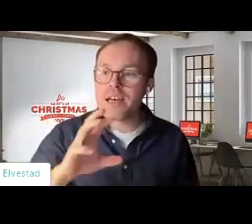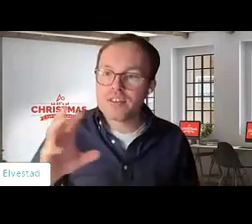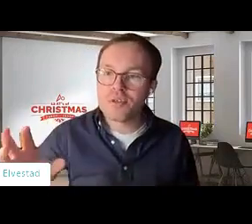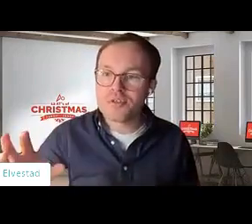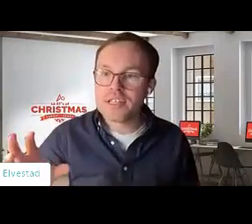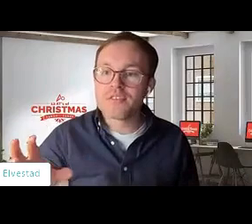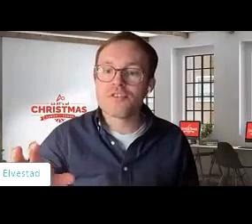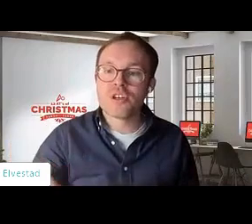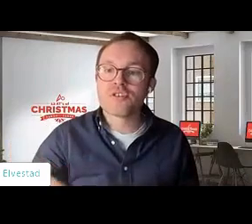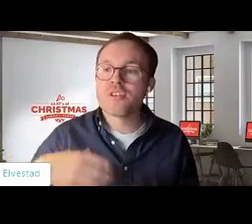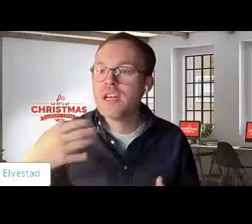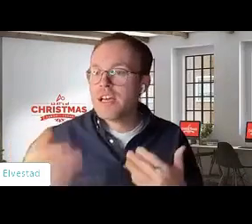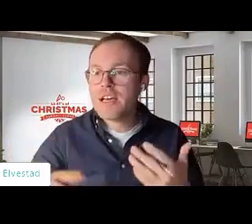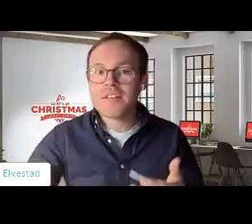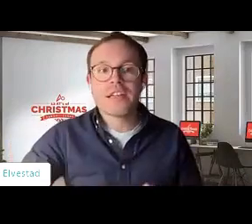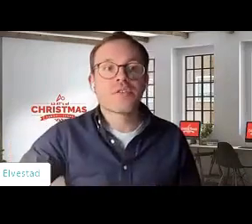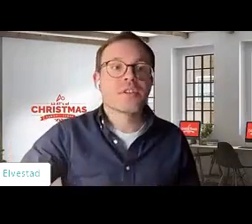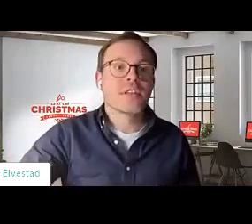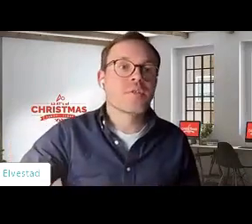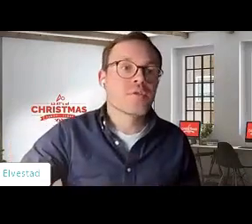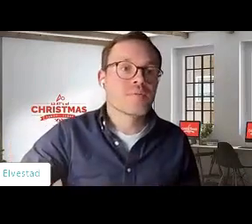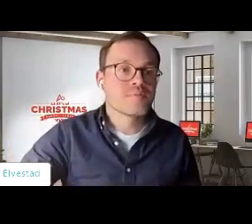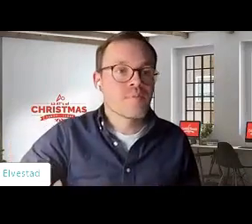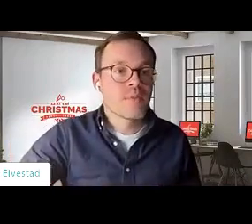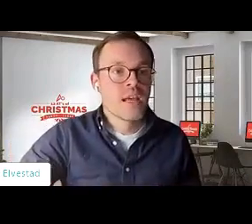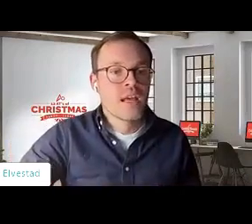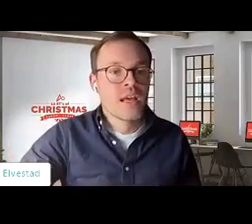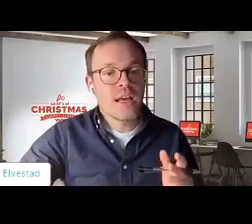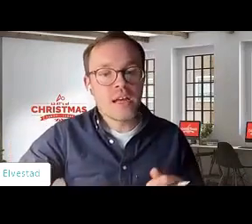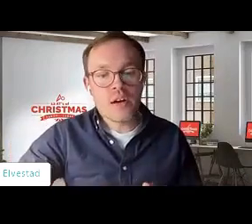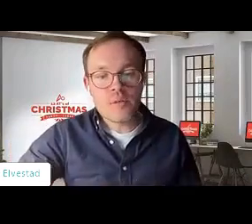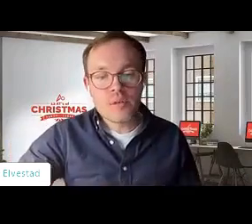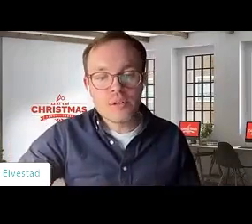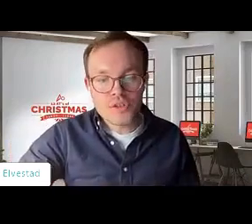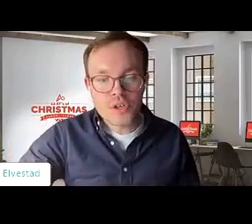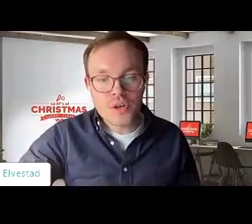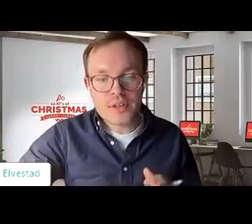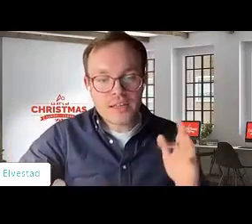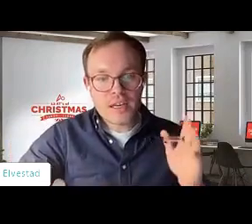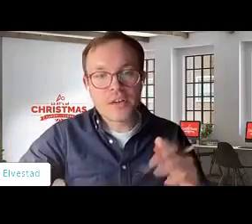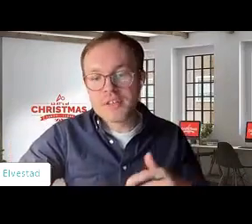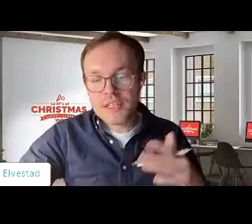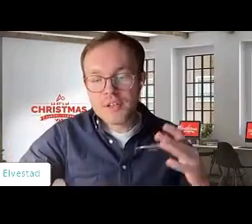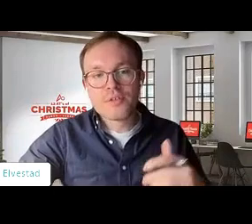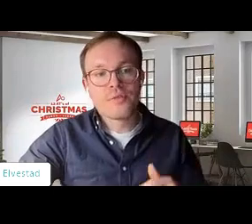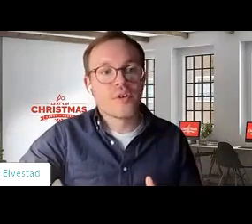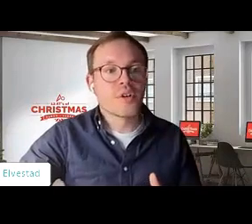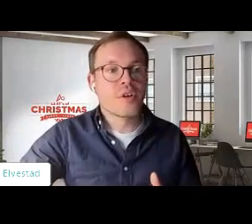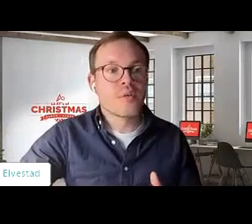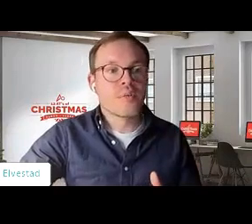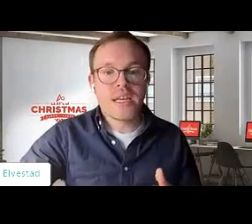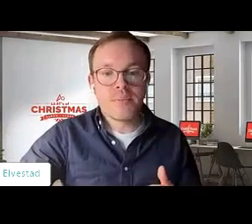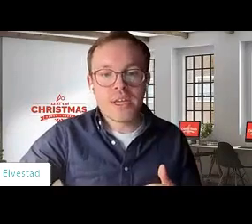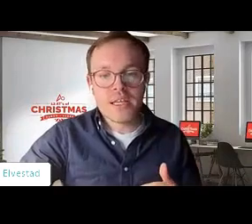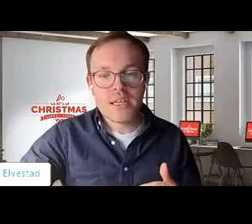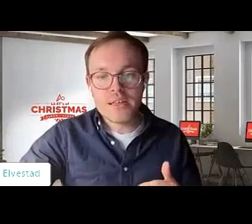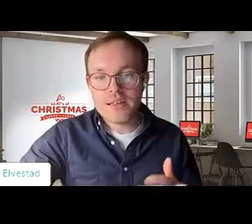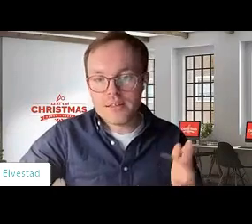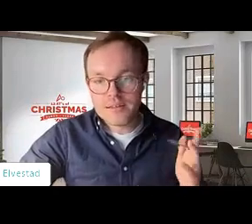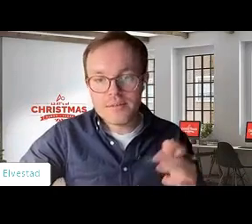own sentence structure, and then it continues. And I'll just show that that kind of continues for, many